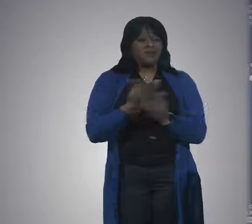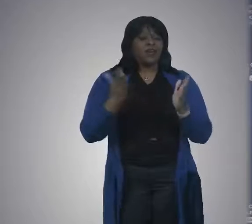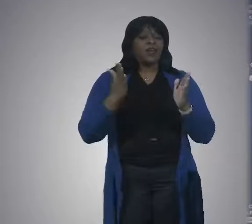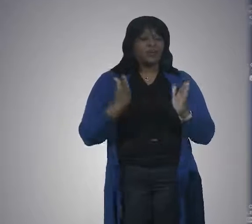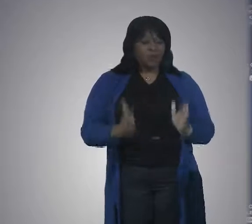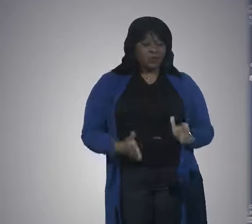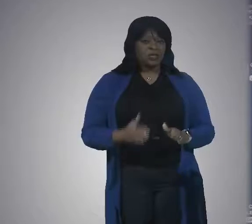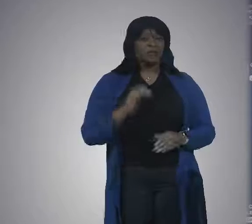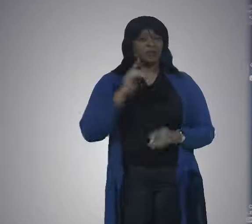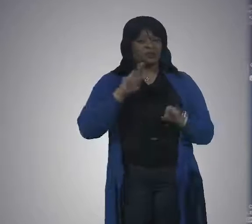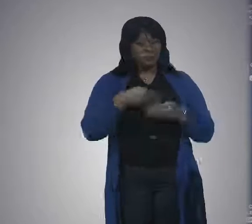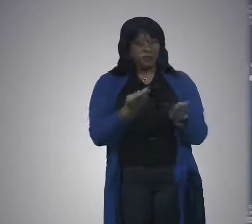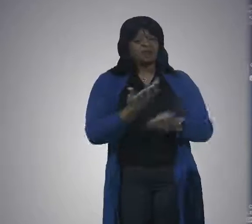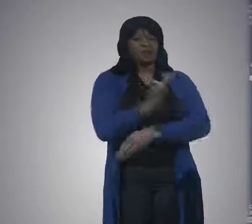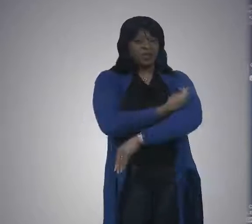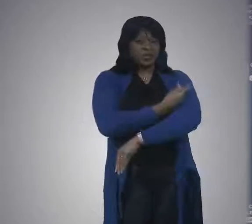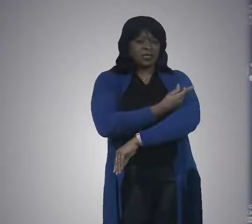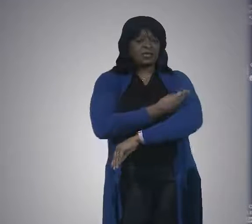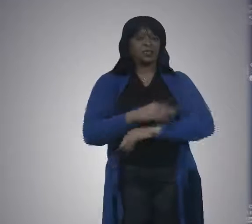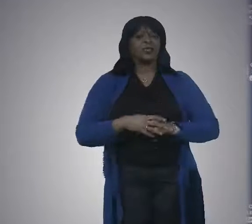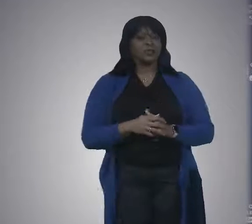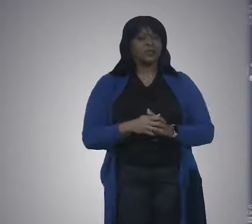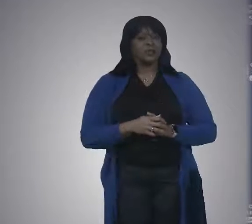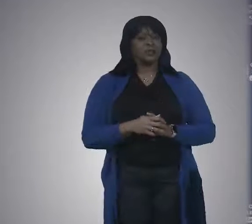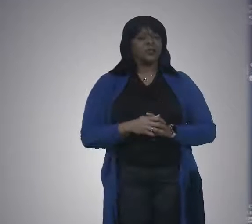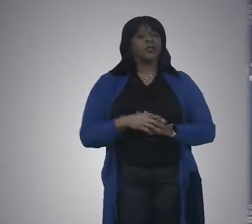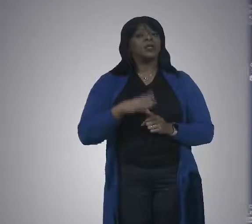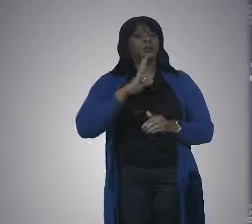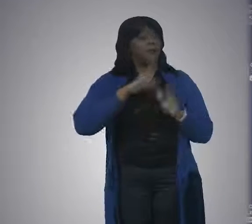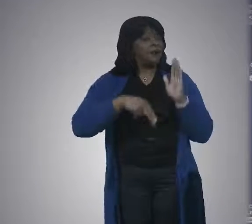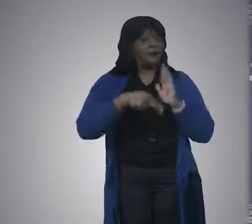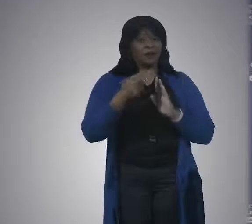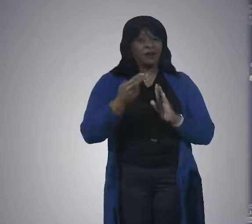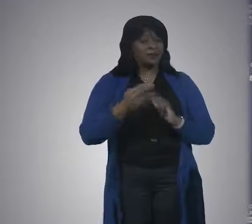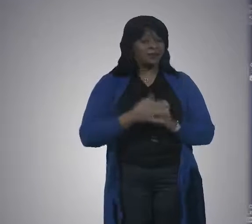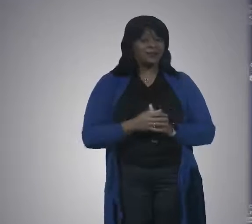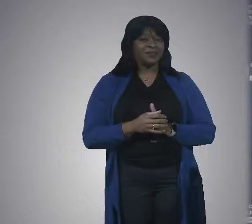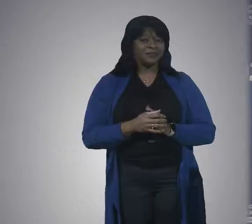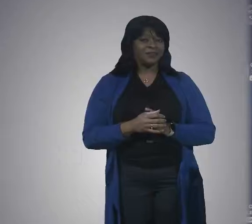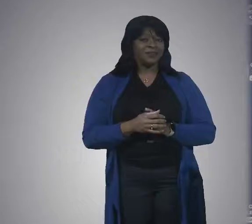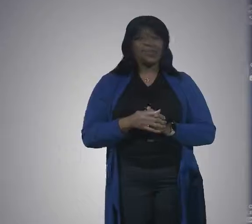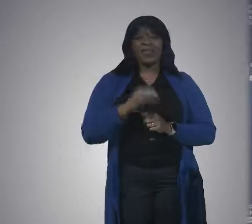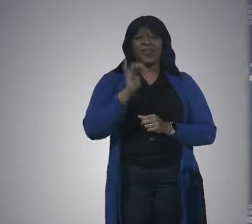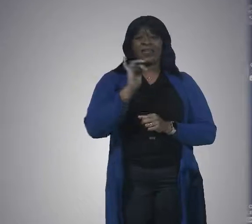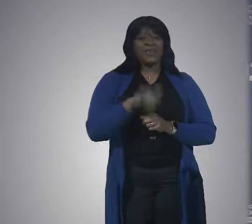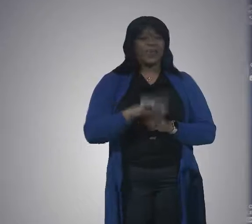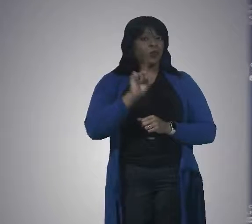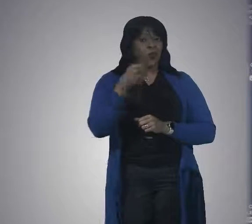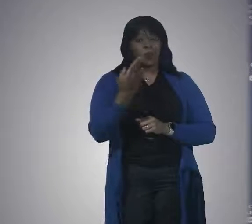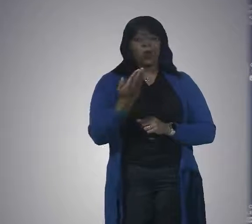providers of the vaccine. And to be honest, that's the only